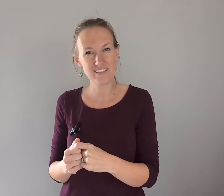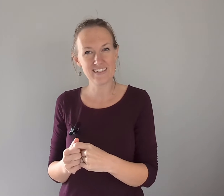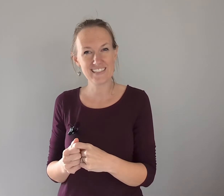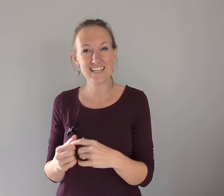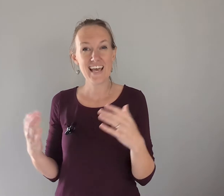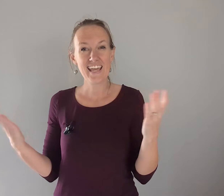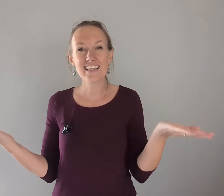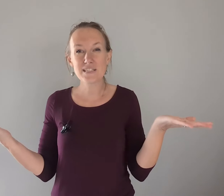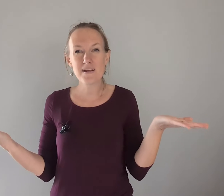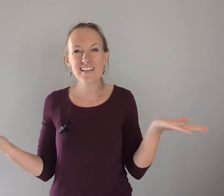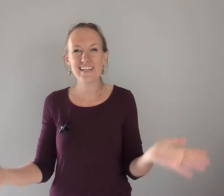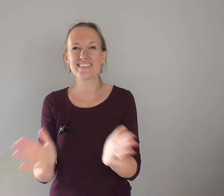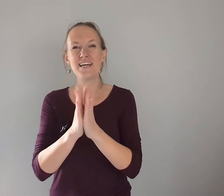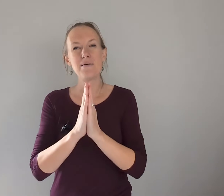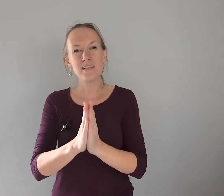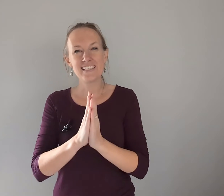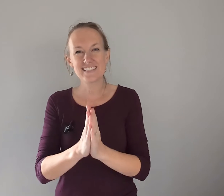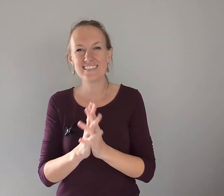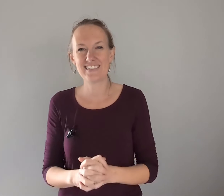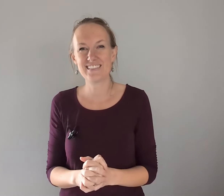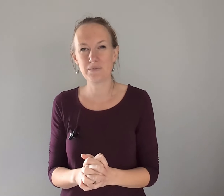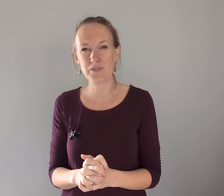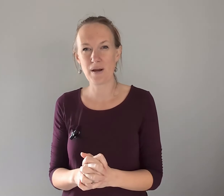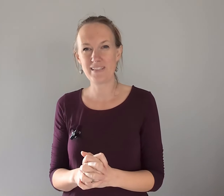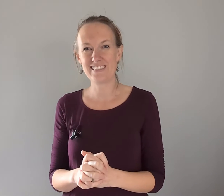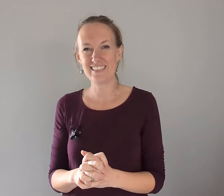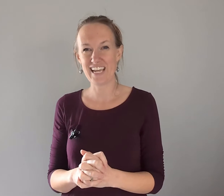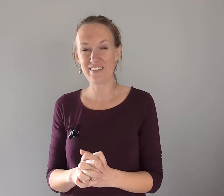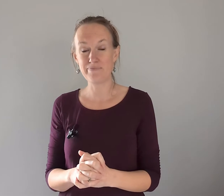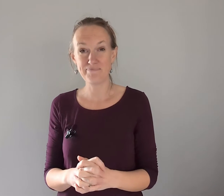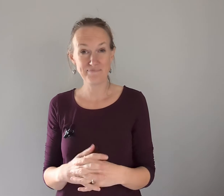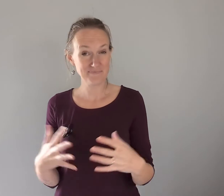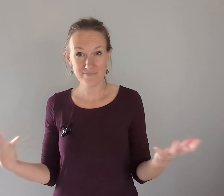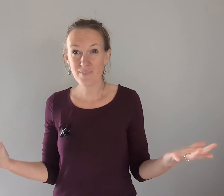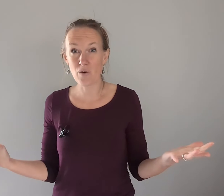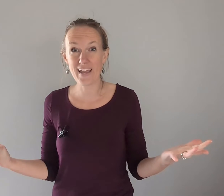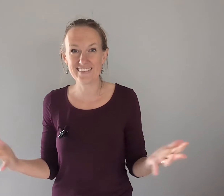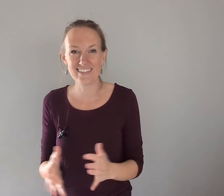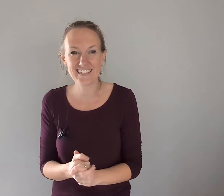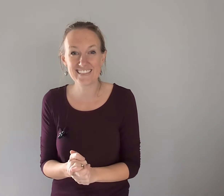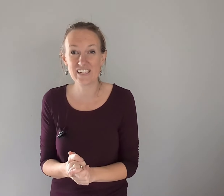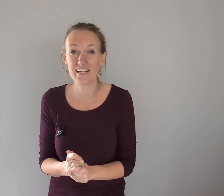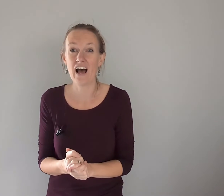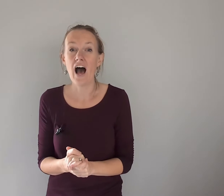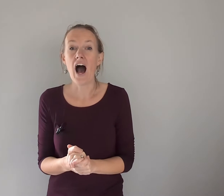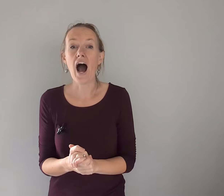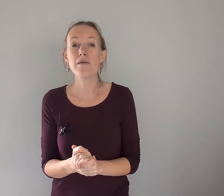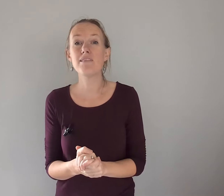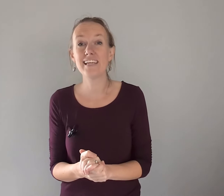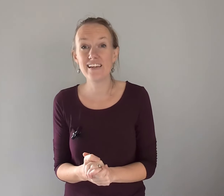the lyrics. And last but not least, please consider subscribing to the channel. Okay, so let's get started. I